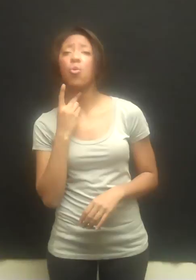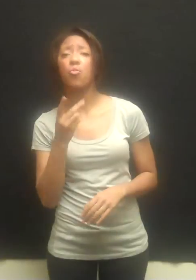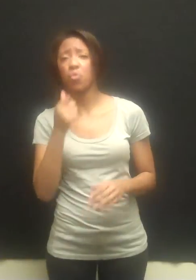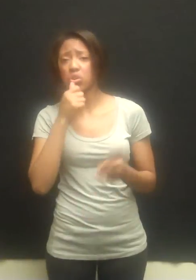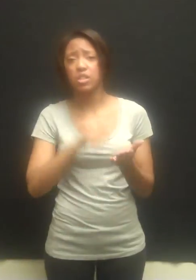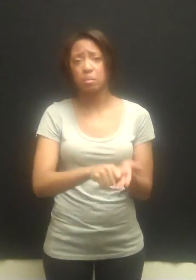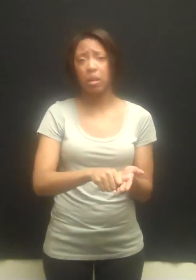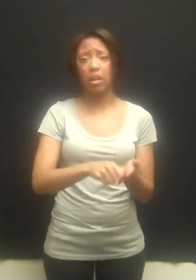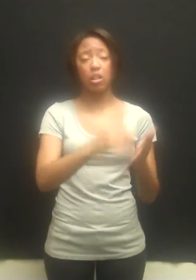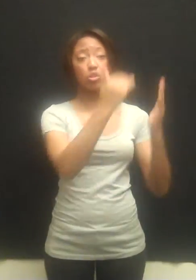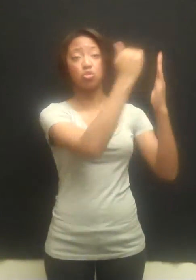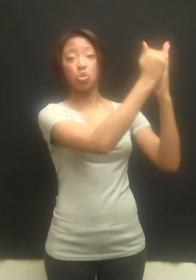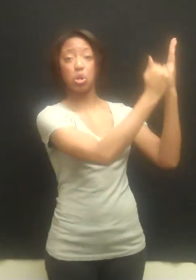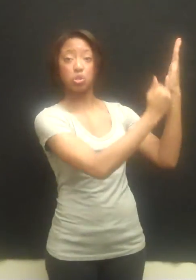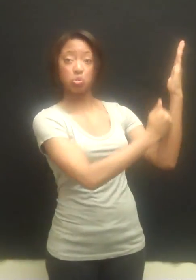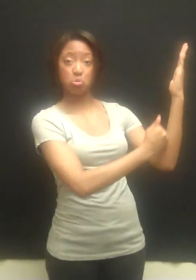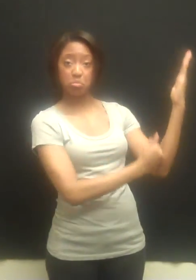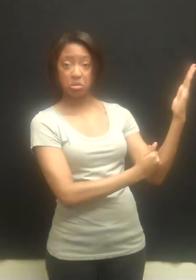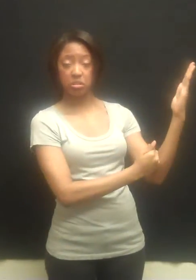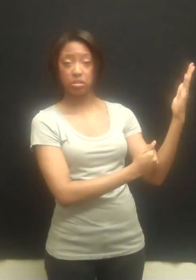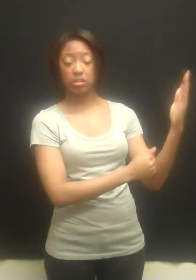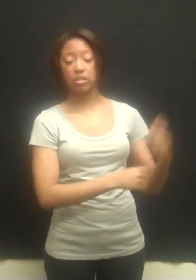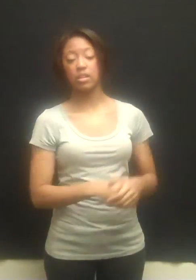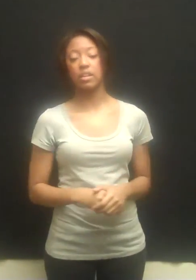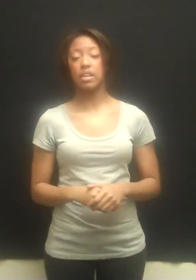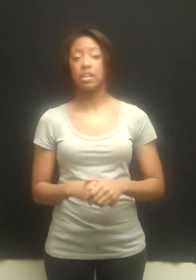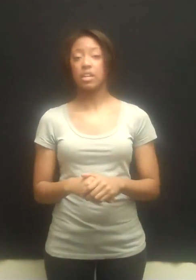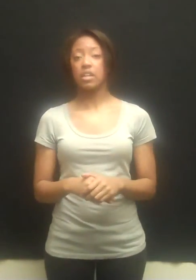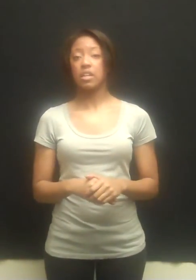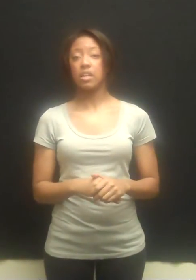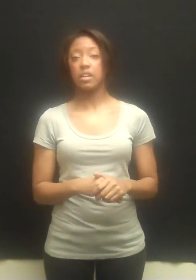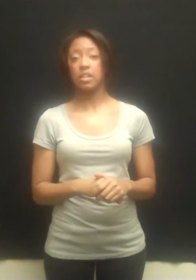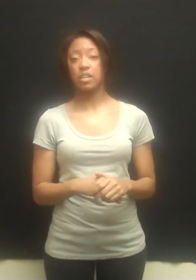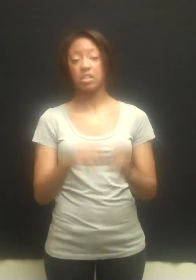which transcribes voicemail to email or to a text message.